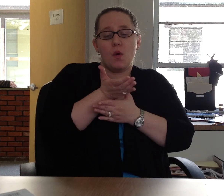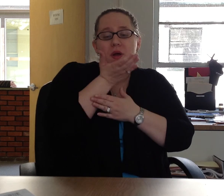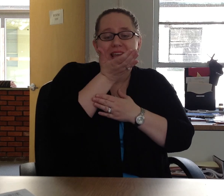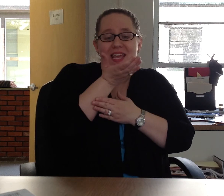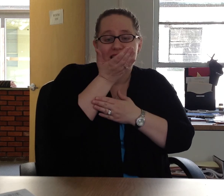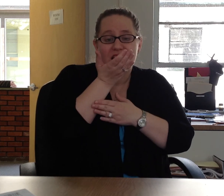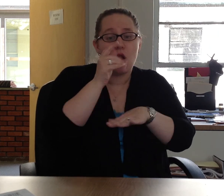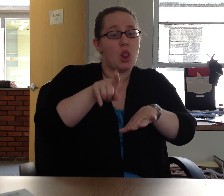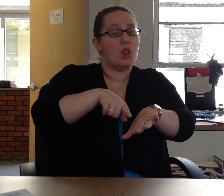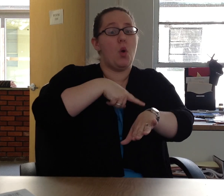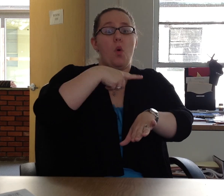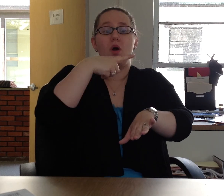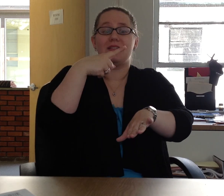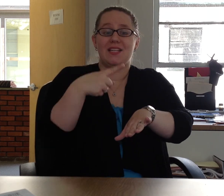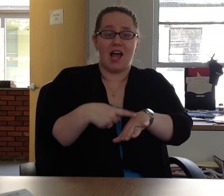microorganisms.